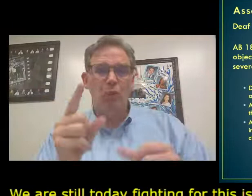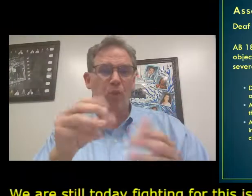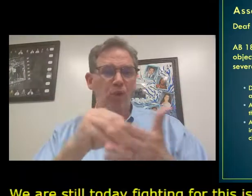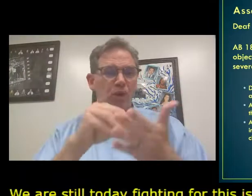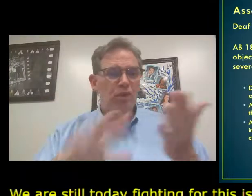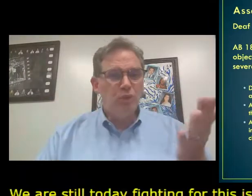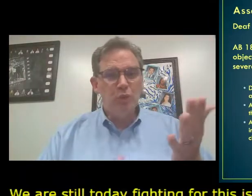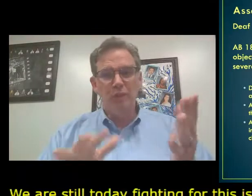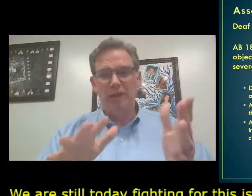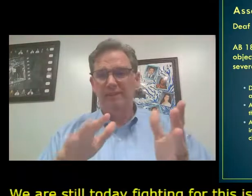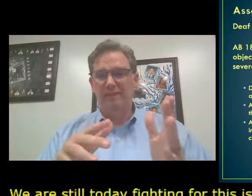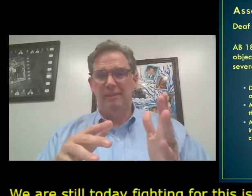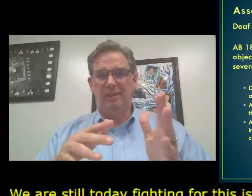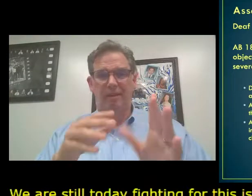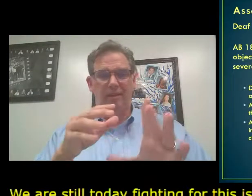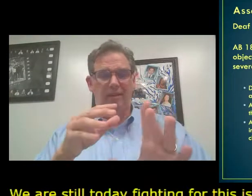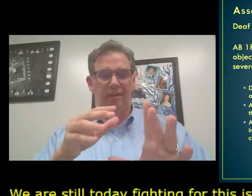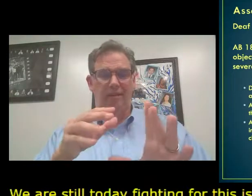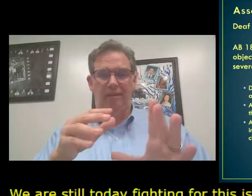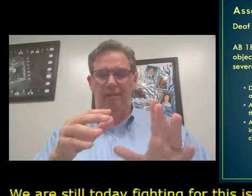everything basically is in there.